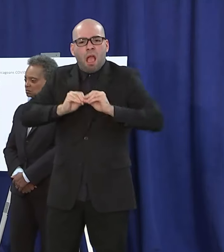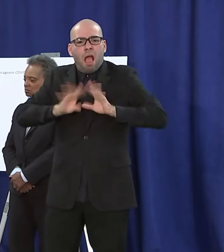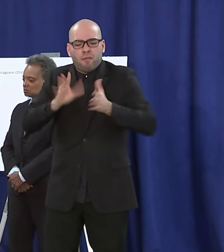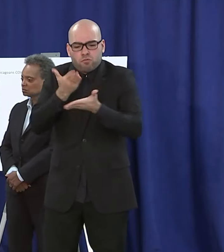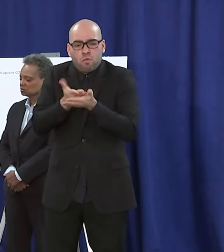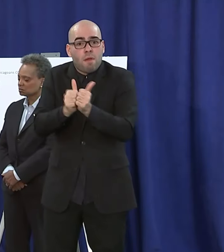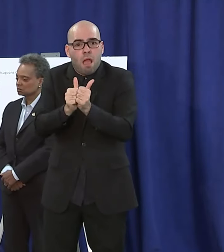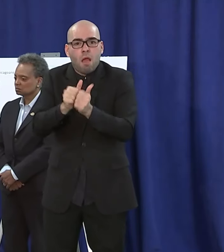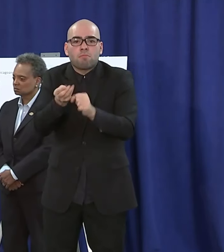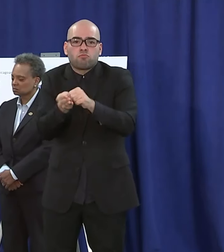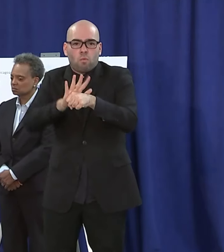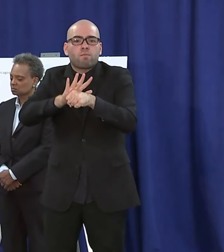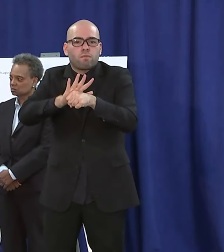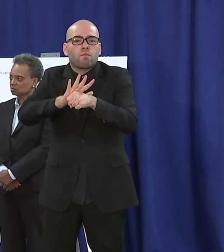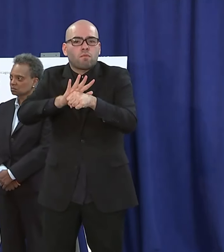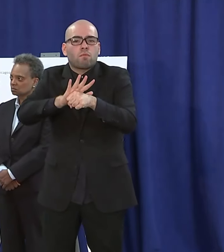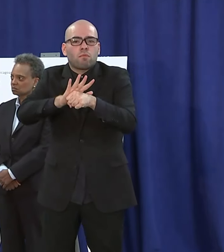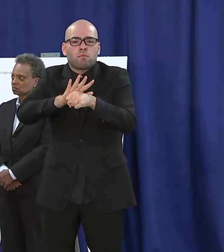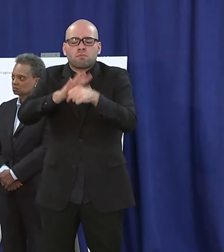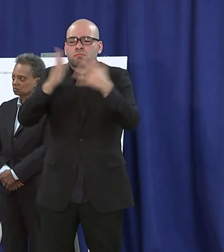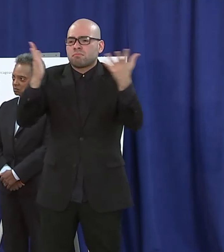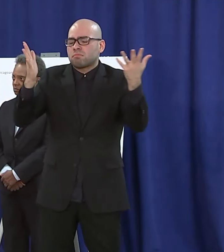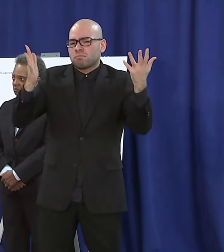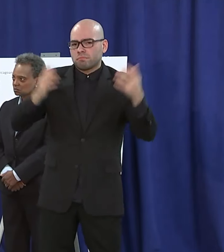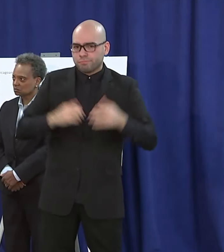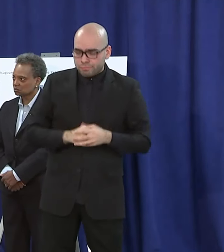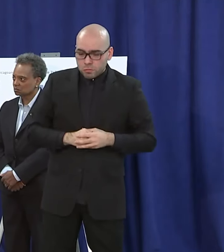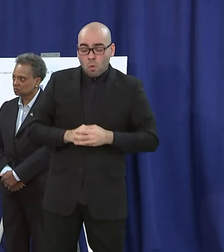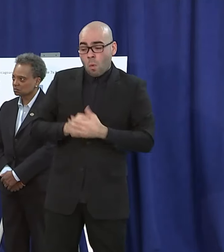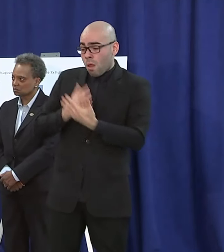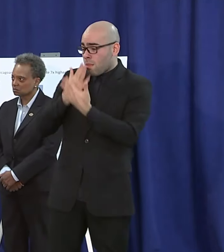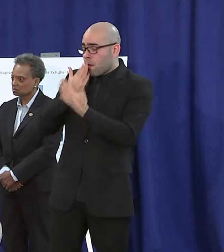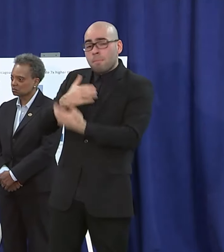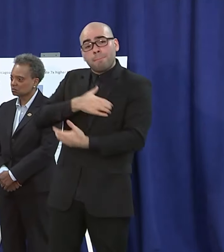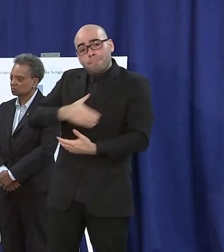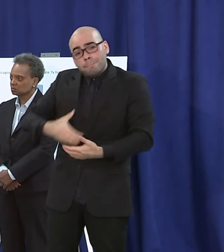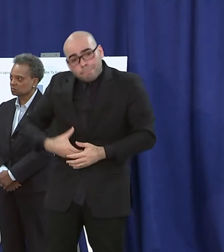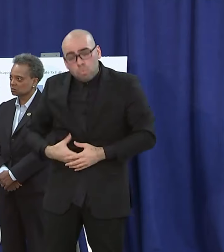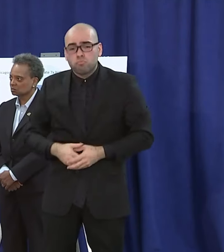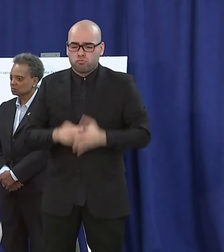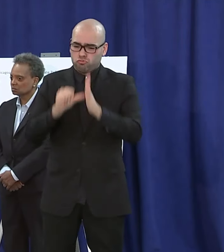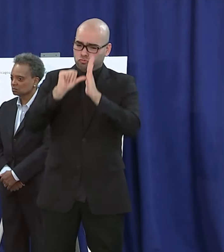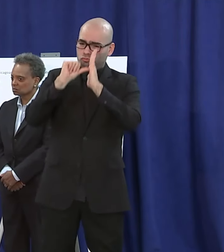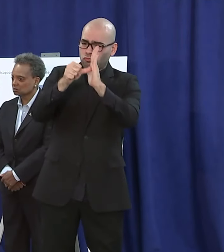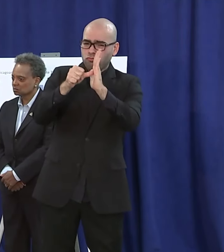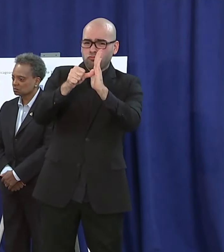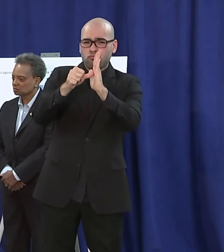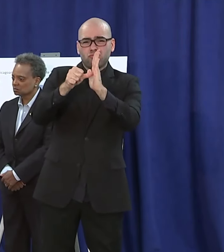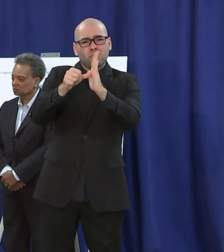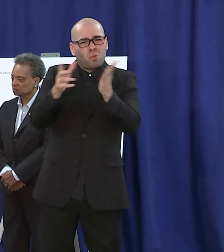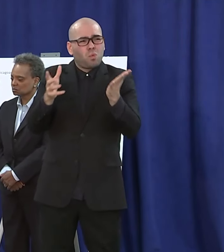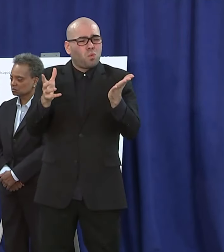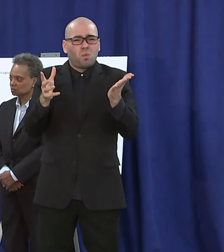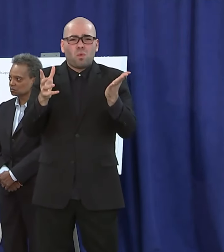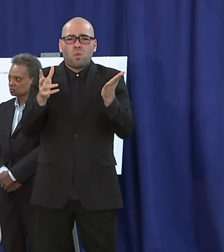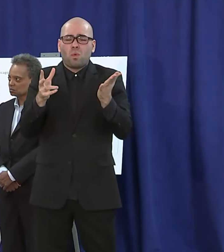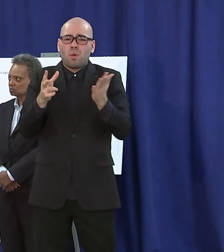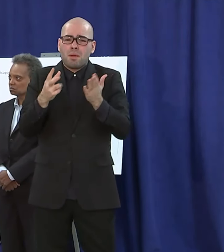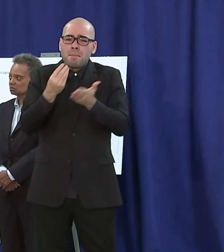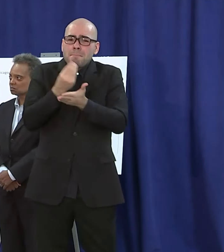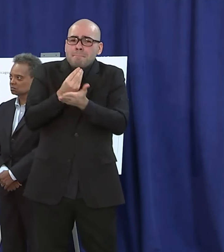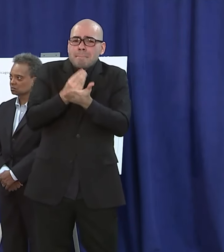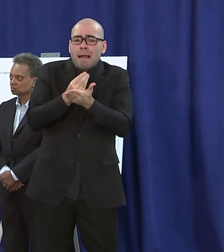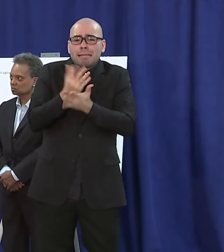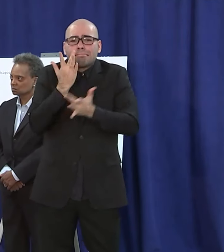ago. So we do want to thank the mayor for highlighting nationally the issue that poverty is